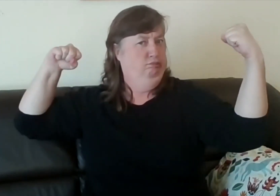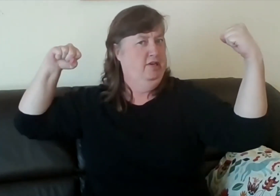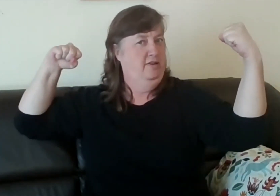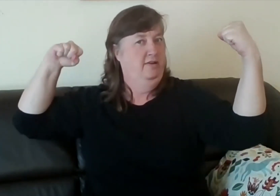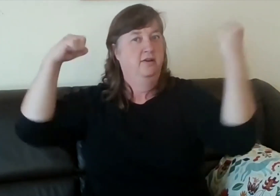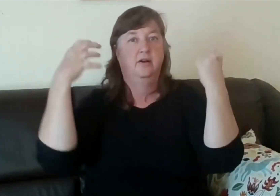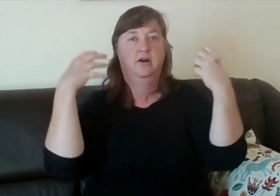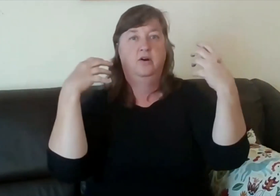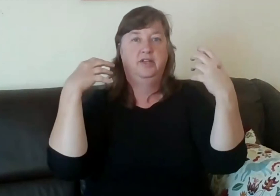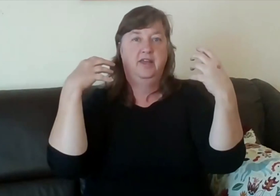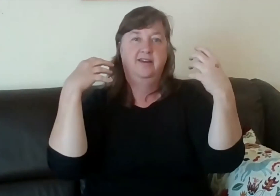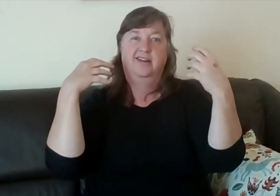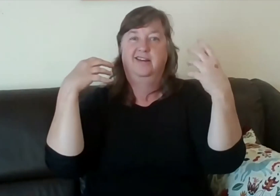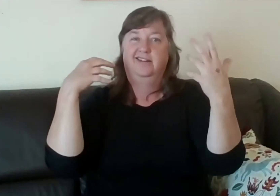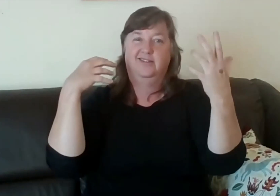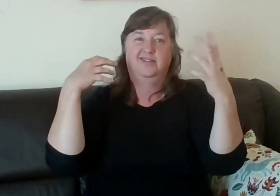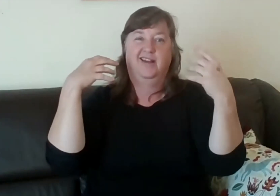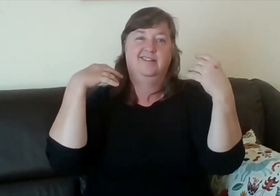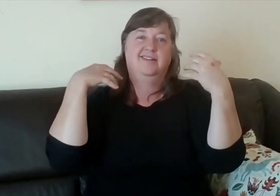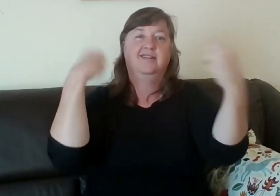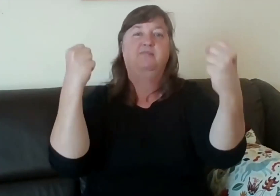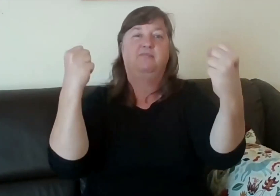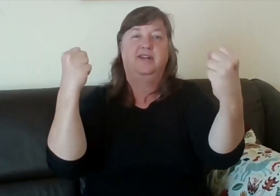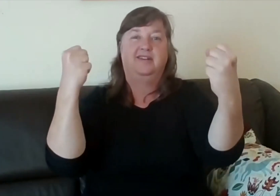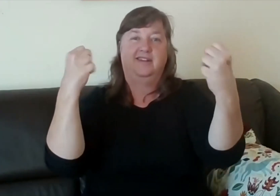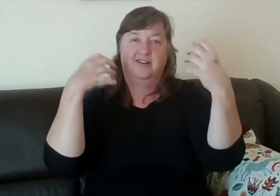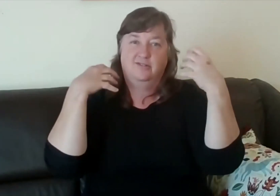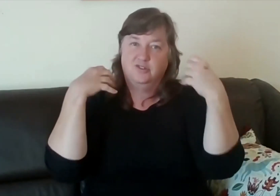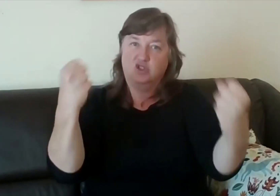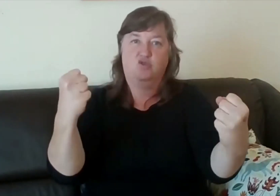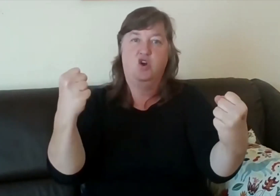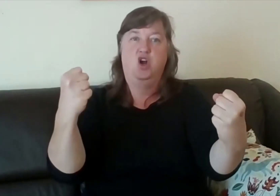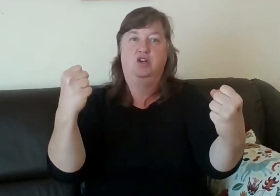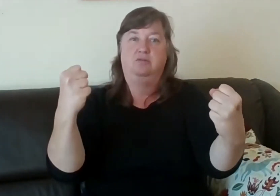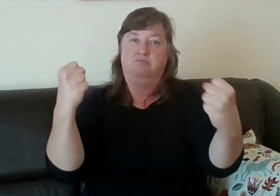right? Only don't do that. But, you know, strong.